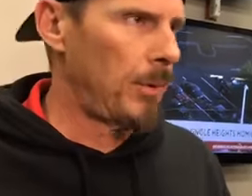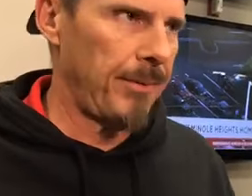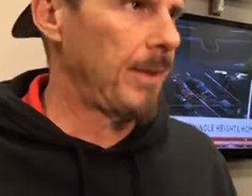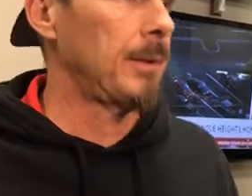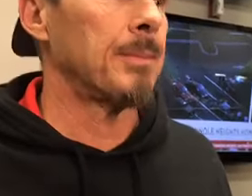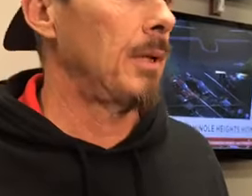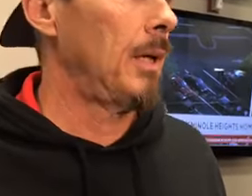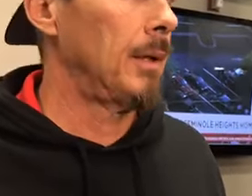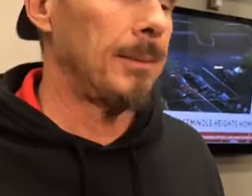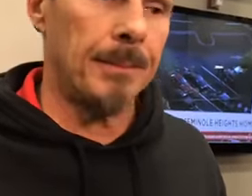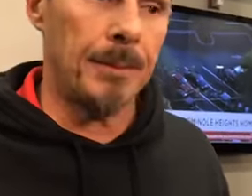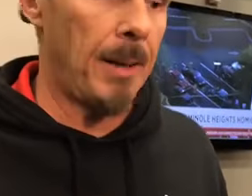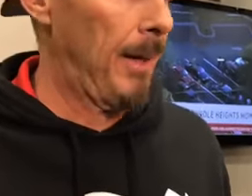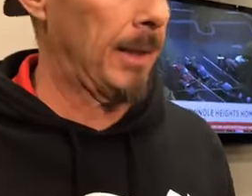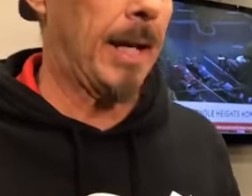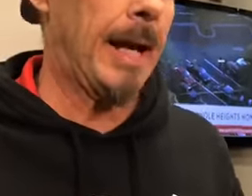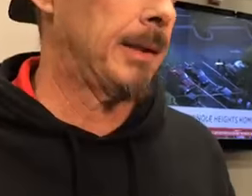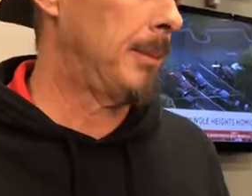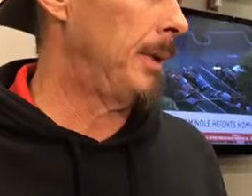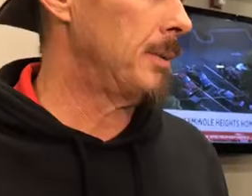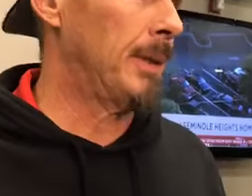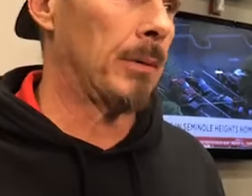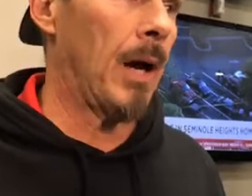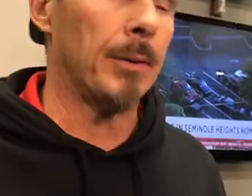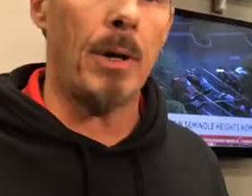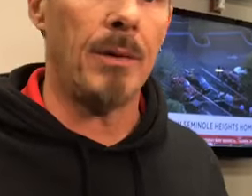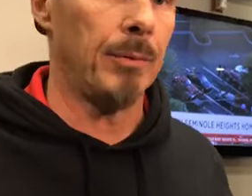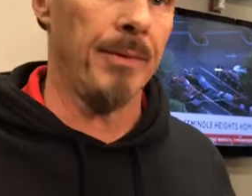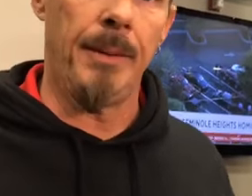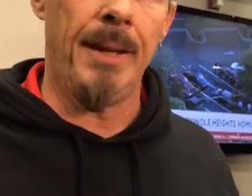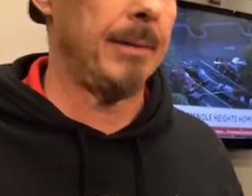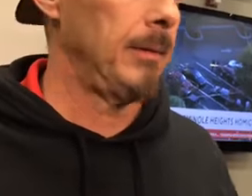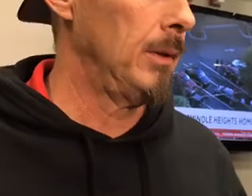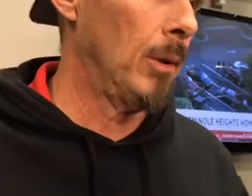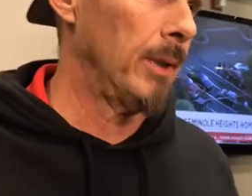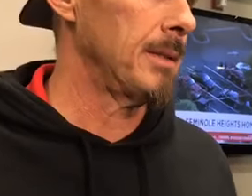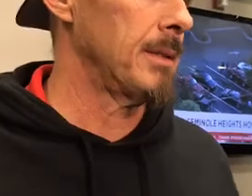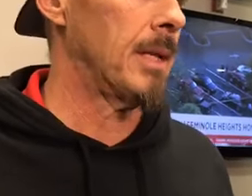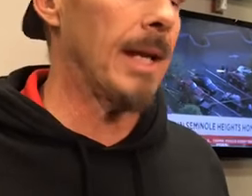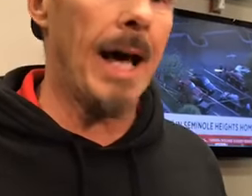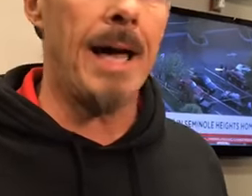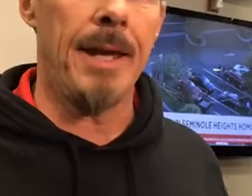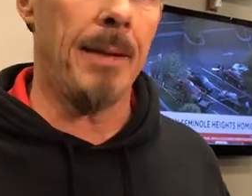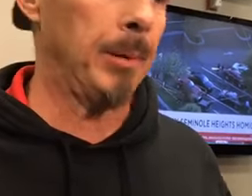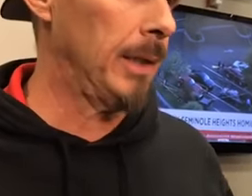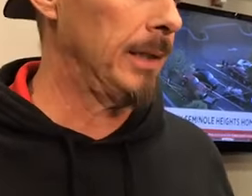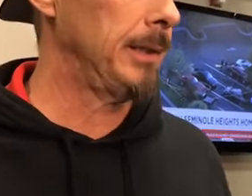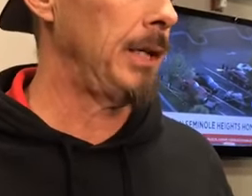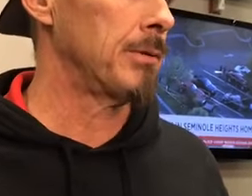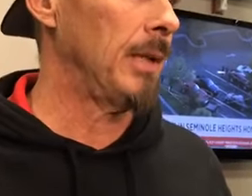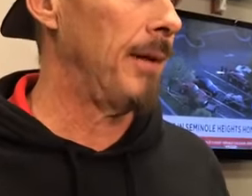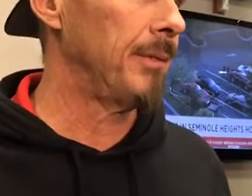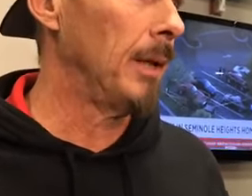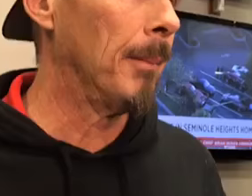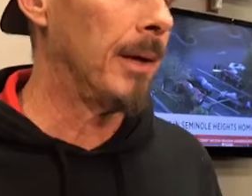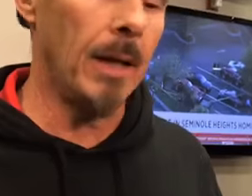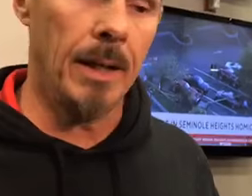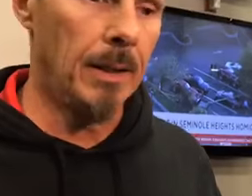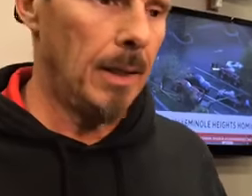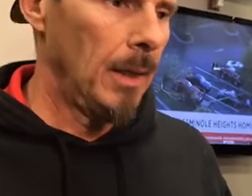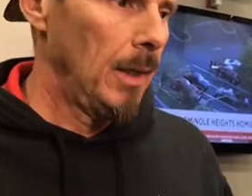all four of the victims. We got Monica, Anthony, Benjamin, and Ronald. All four of them had no reasons to die. They had plenty of years left in